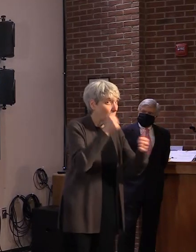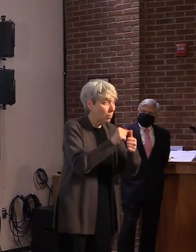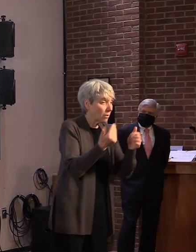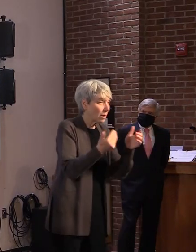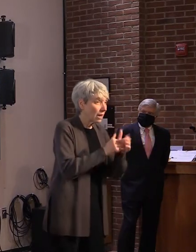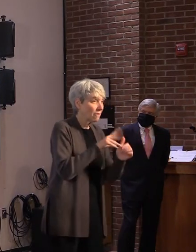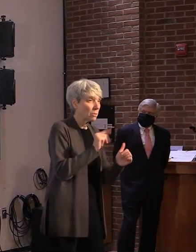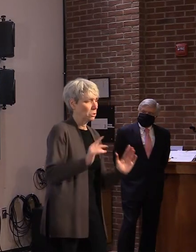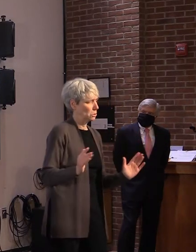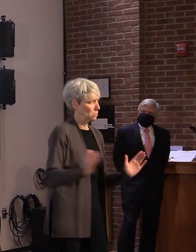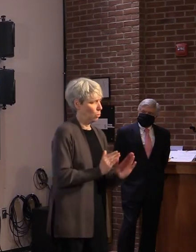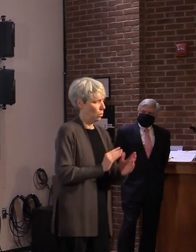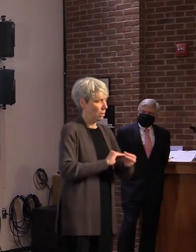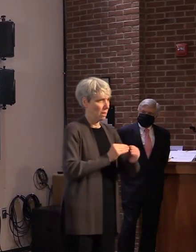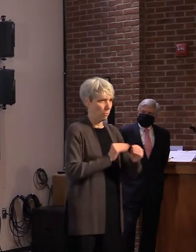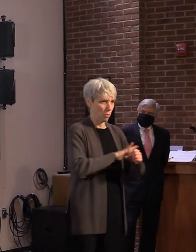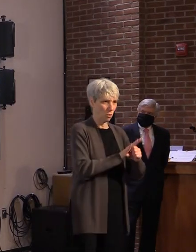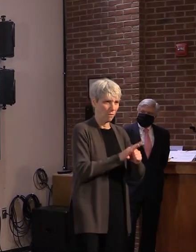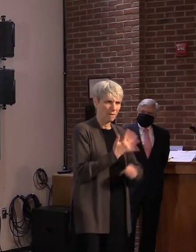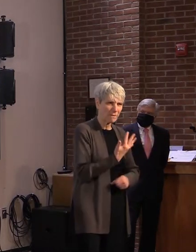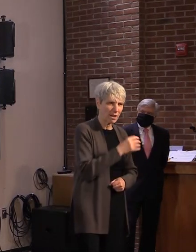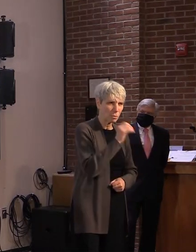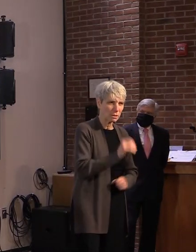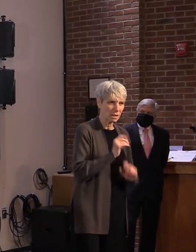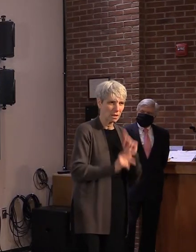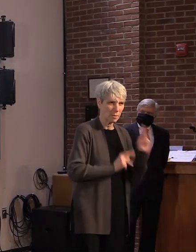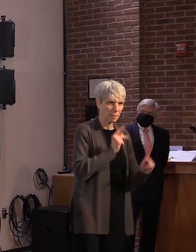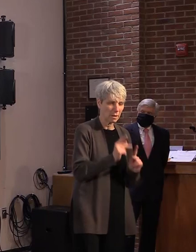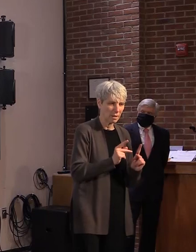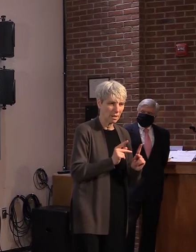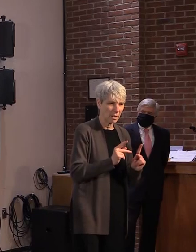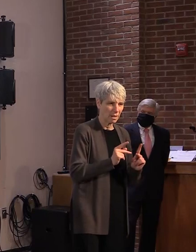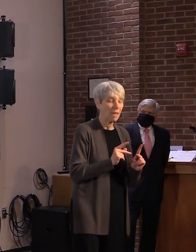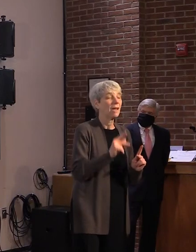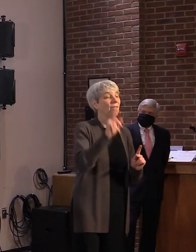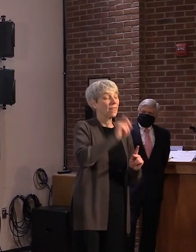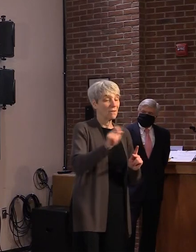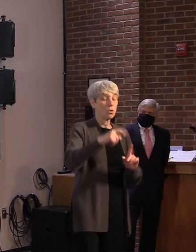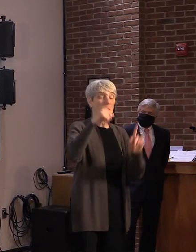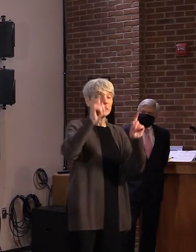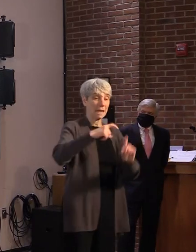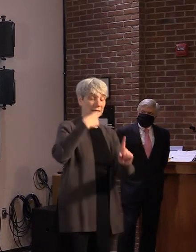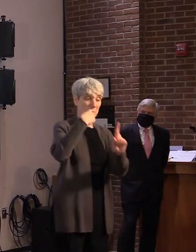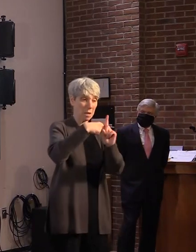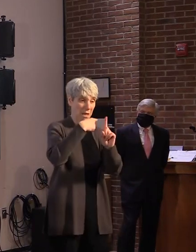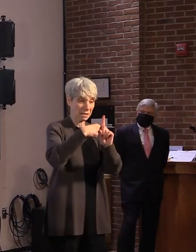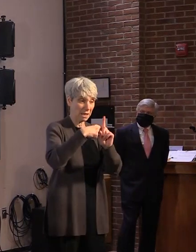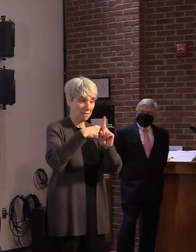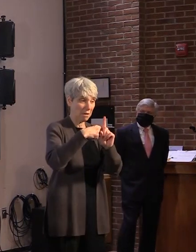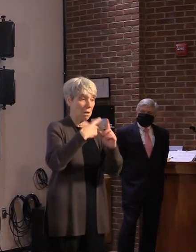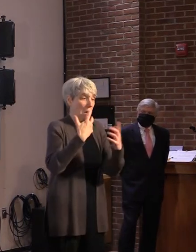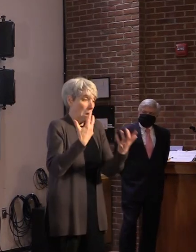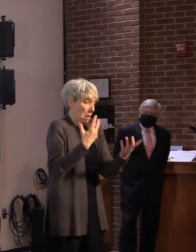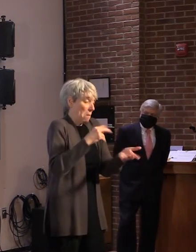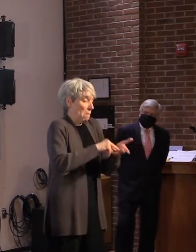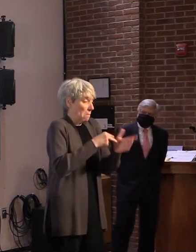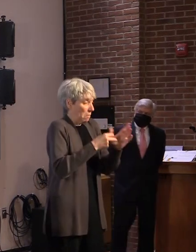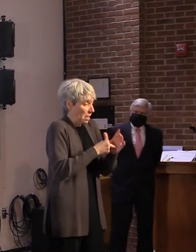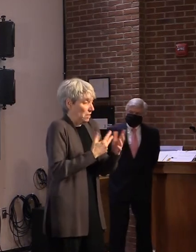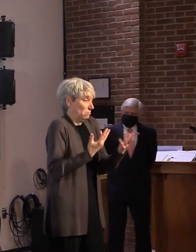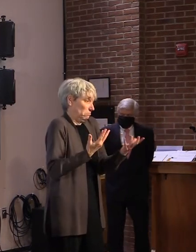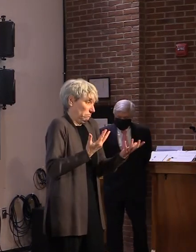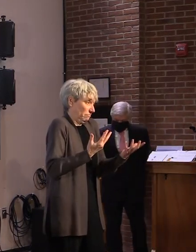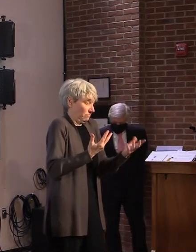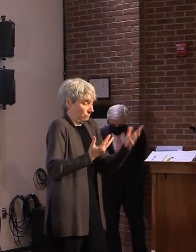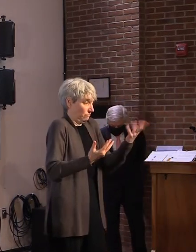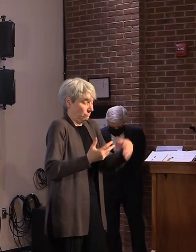5%, the positive predictive value is 49%. In other words, it's a 50-50 coin toss. If it's a